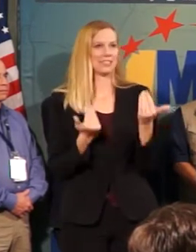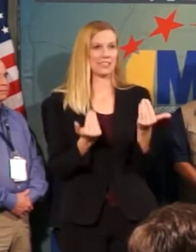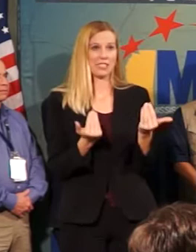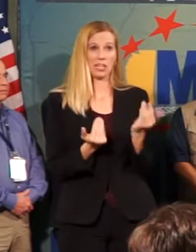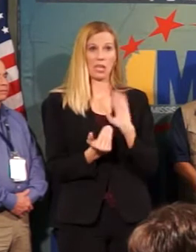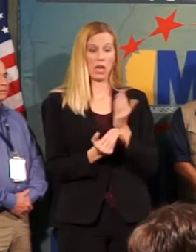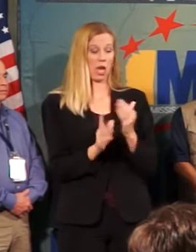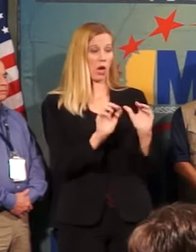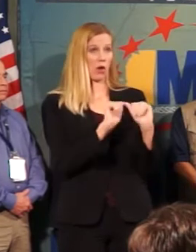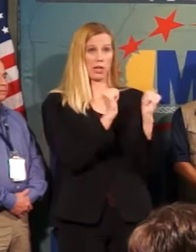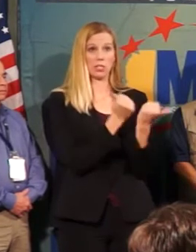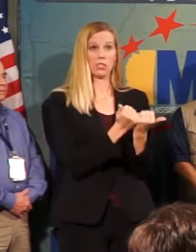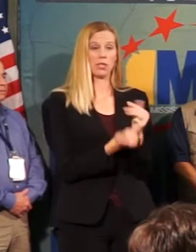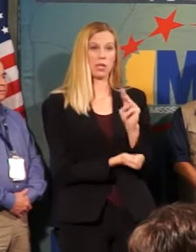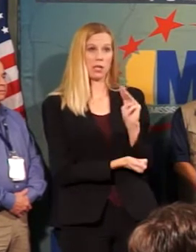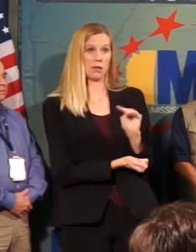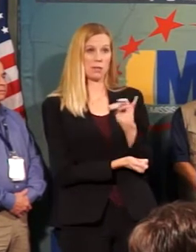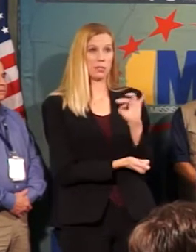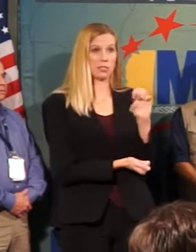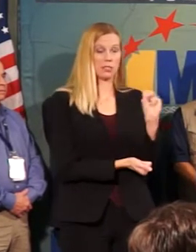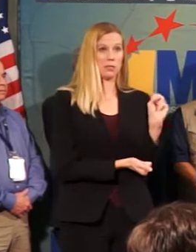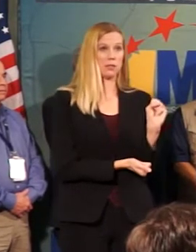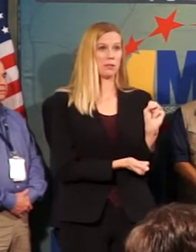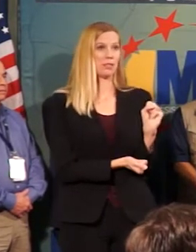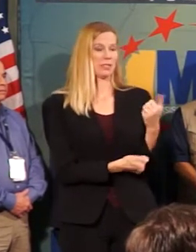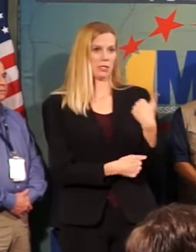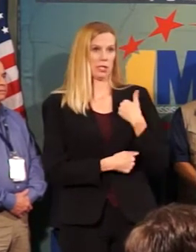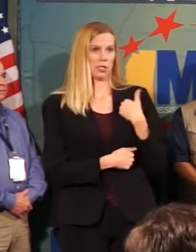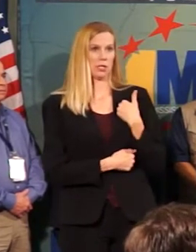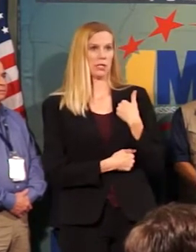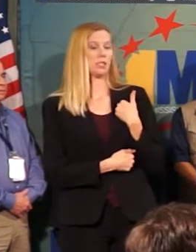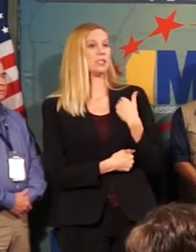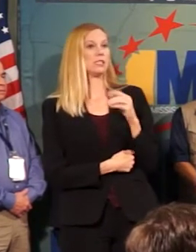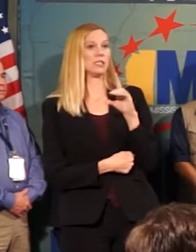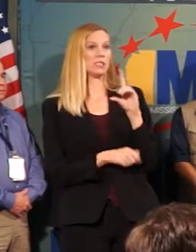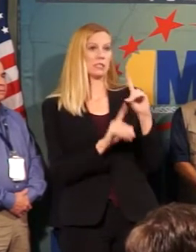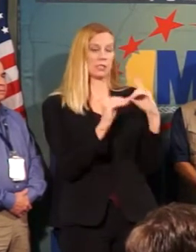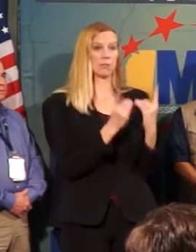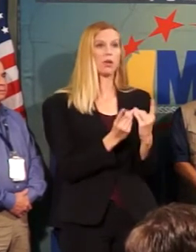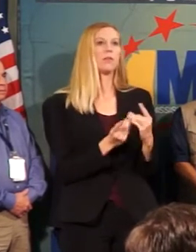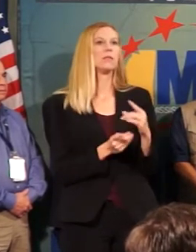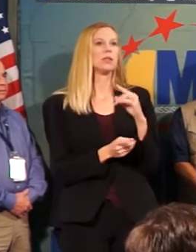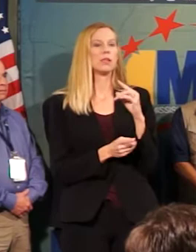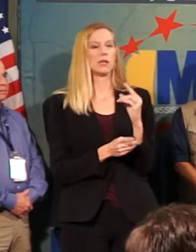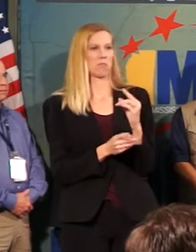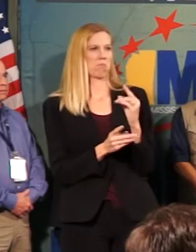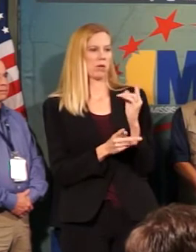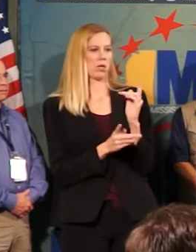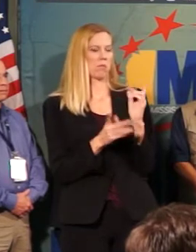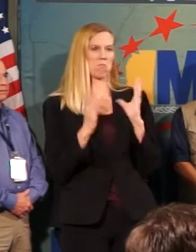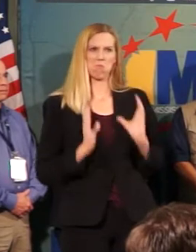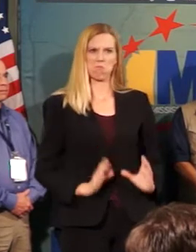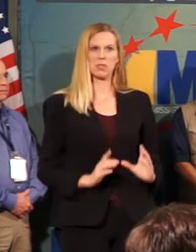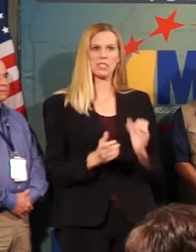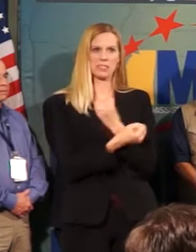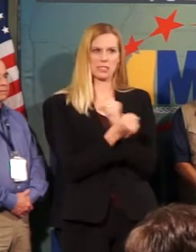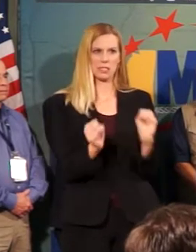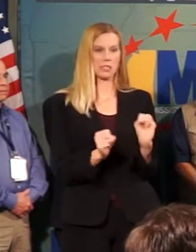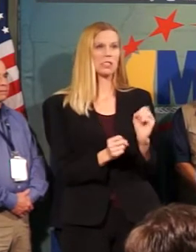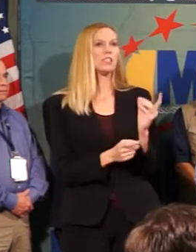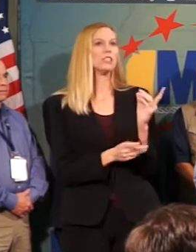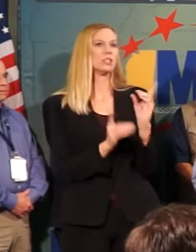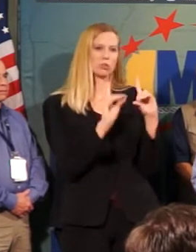interagency partners are the Mississippi National Guard, Department of Public Safety, Department of Marine Resources, Department of Environmental